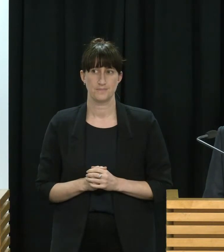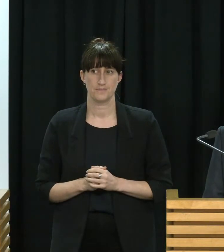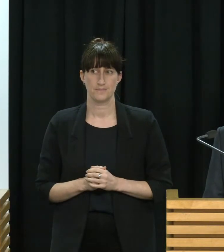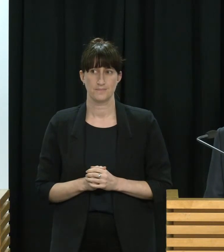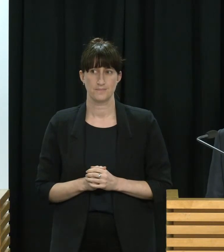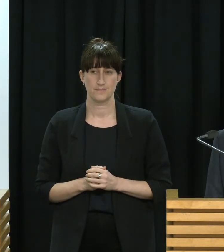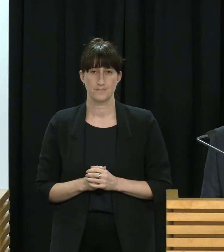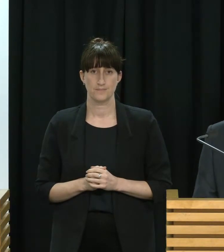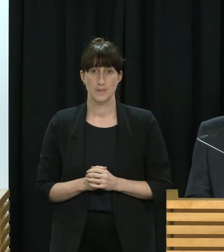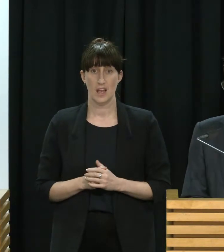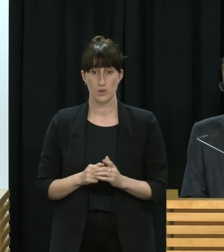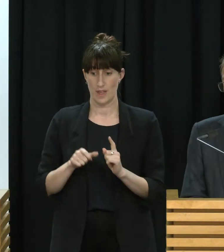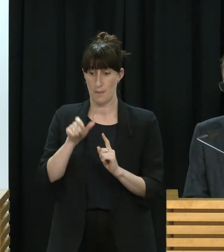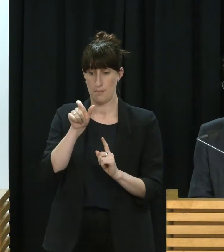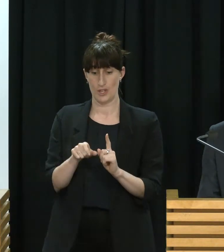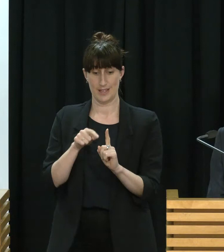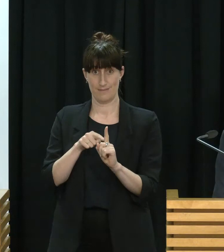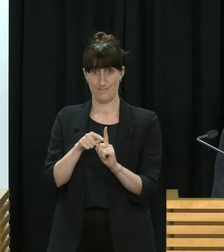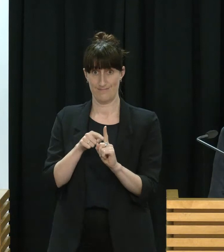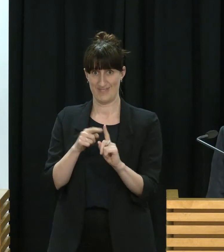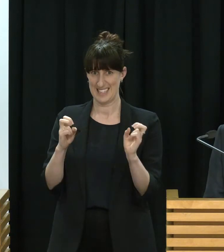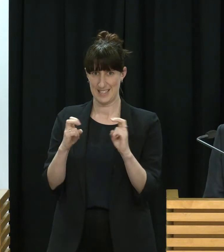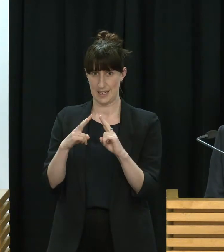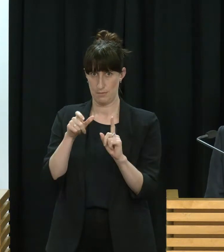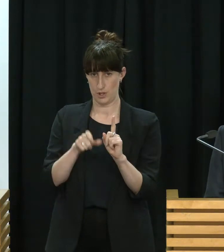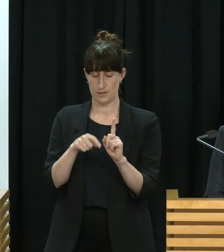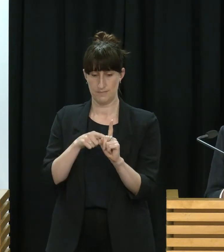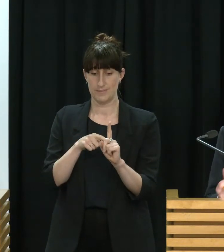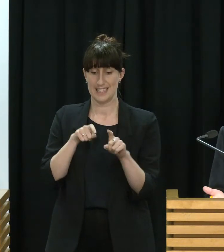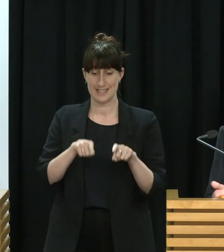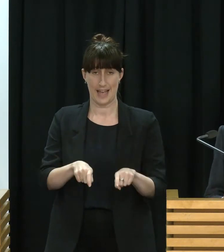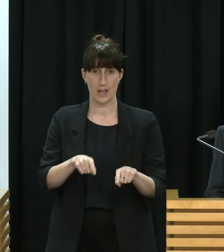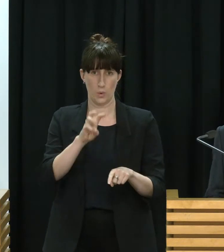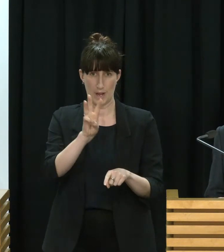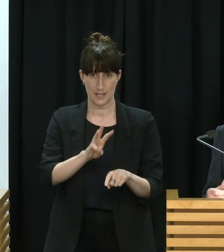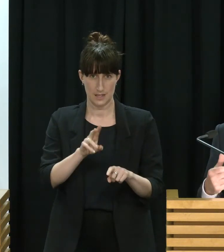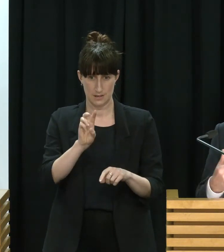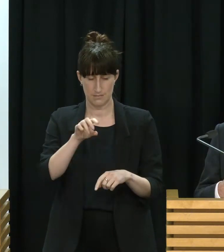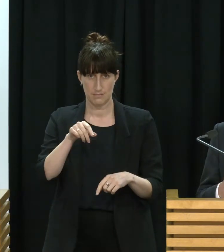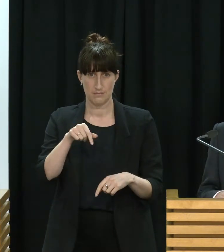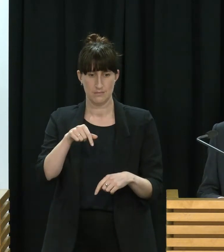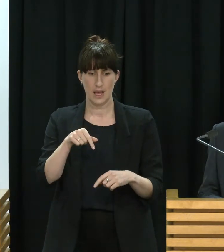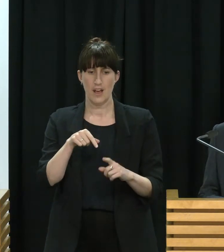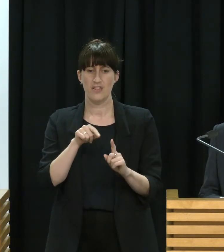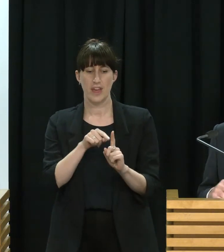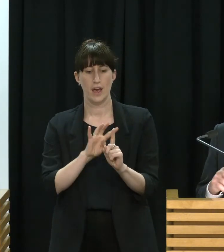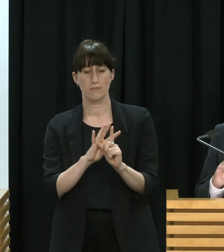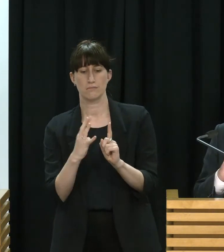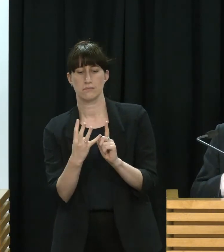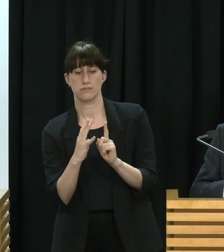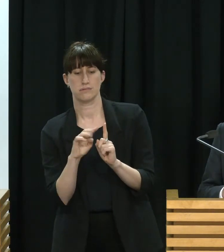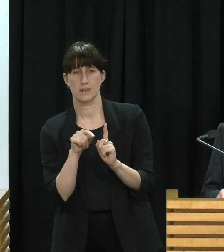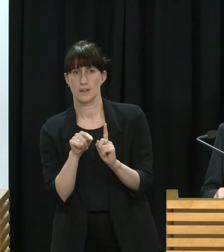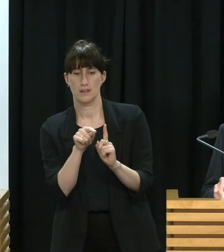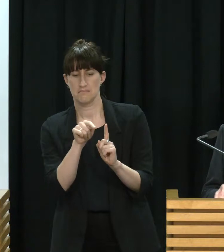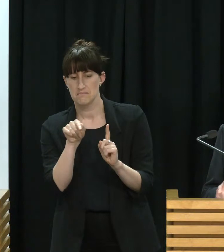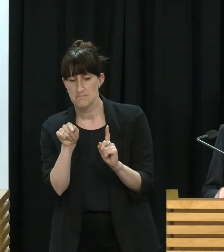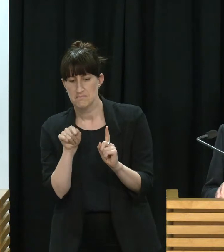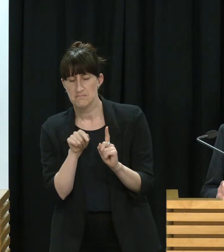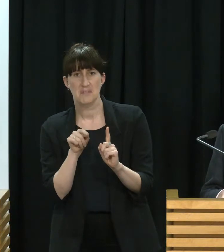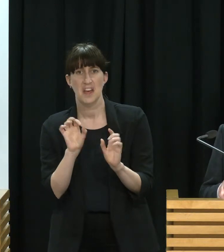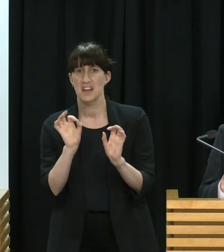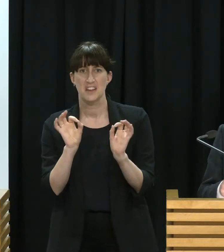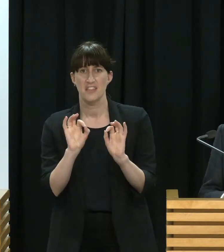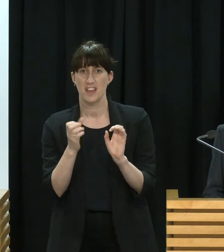contacts of this person with whom they spent the whole weekend have returned negative tests, and I've just been informed that the follow-up tests of the